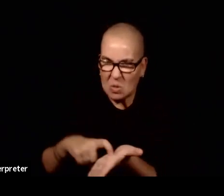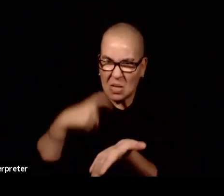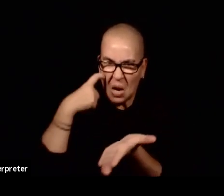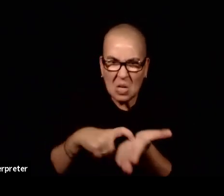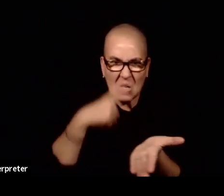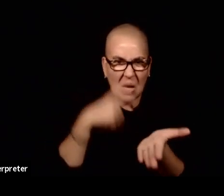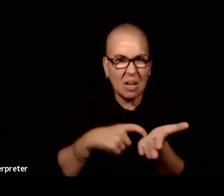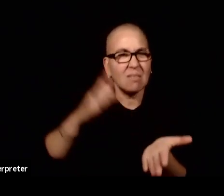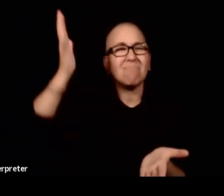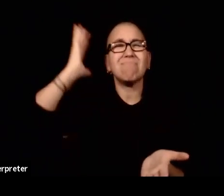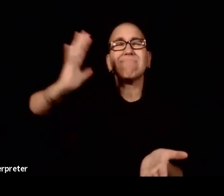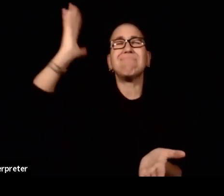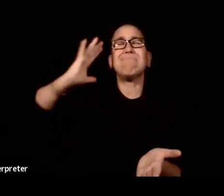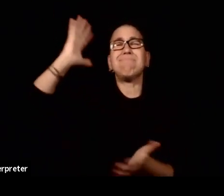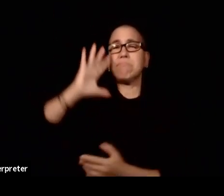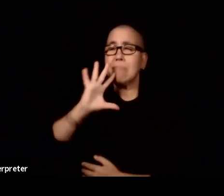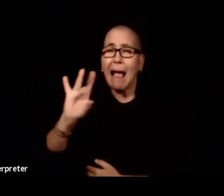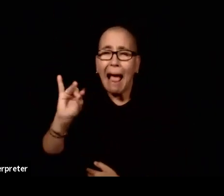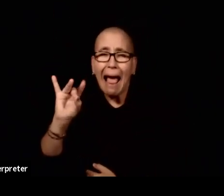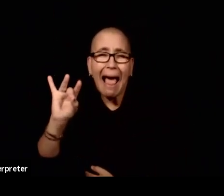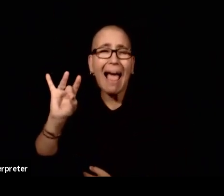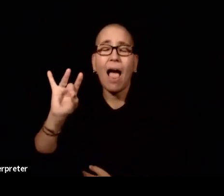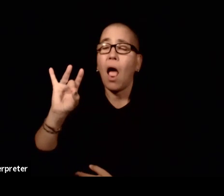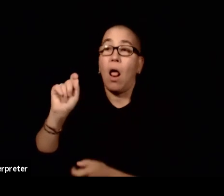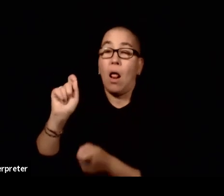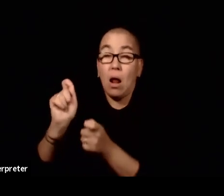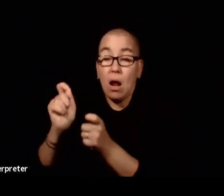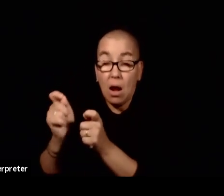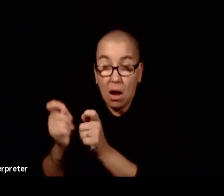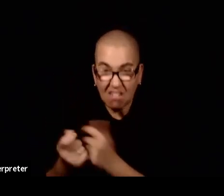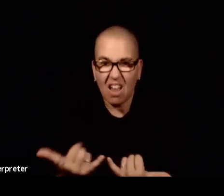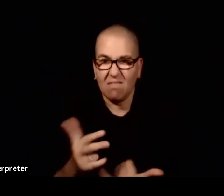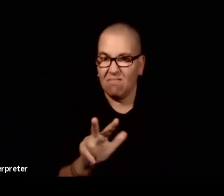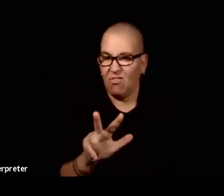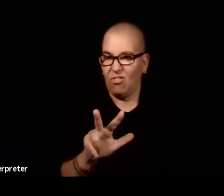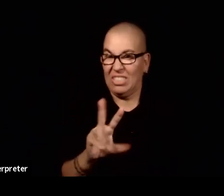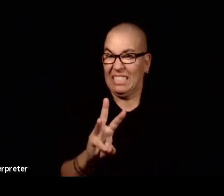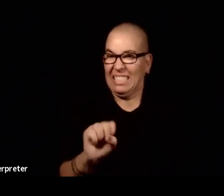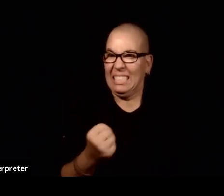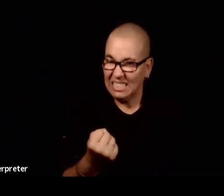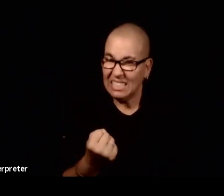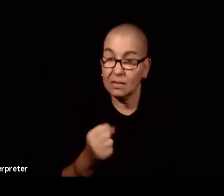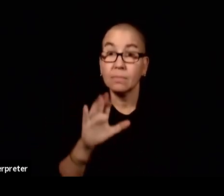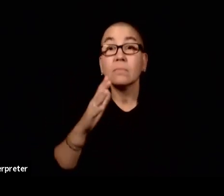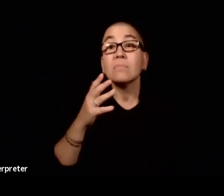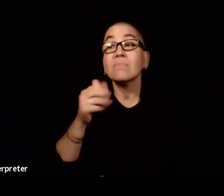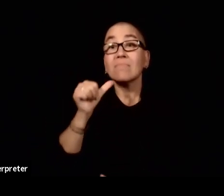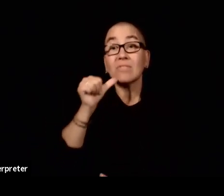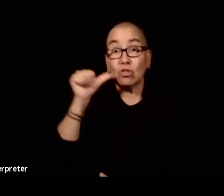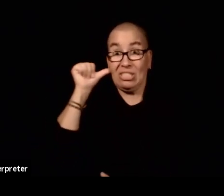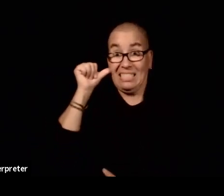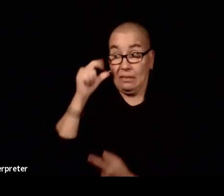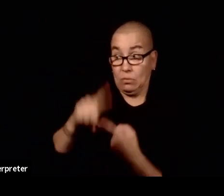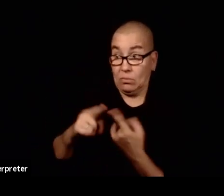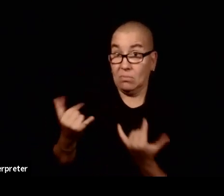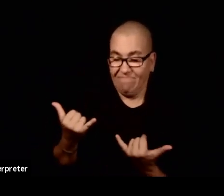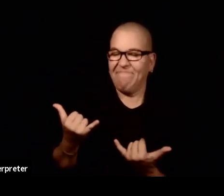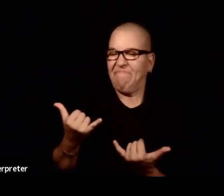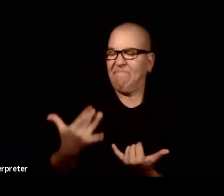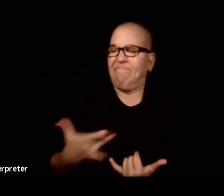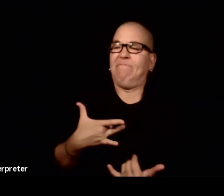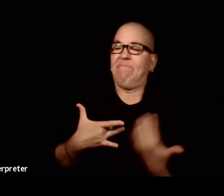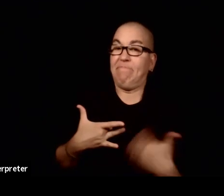notable. Sadly, we had 6 additional deaths among Minnesota residents reported